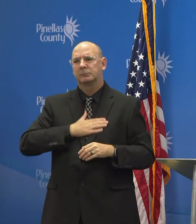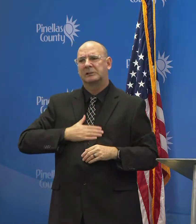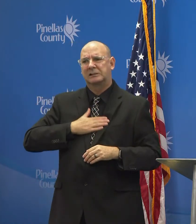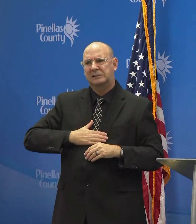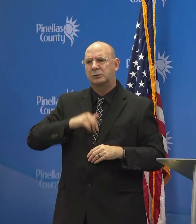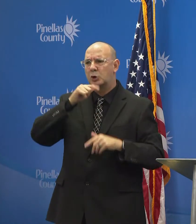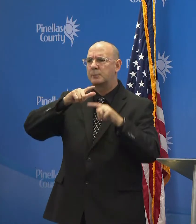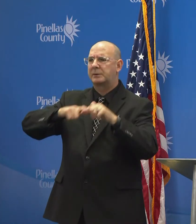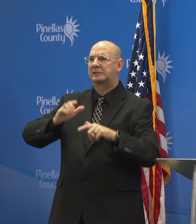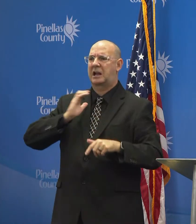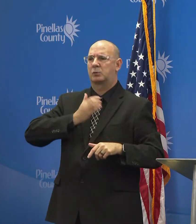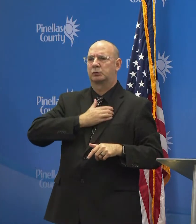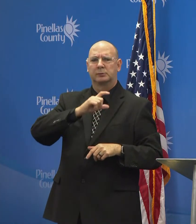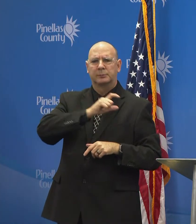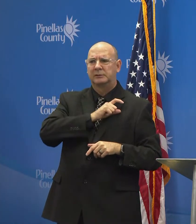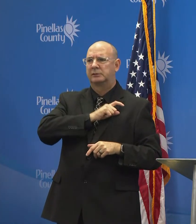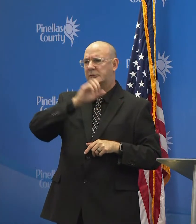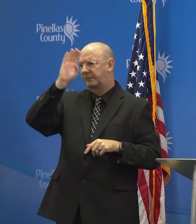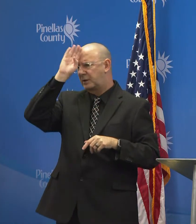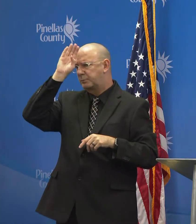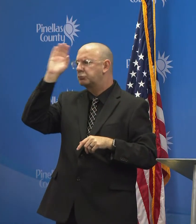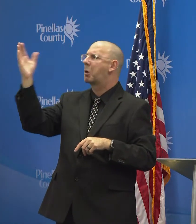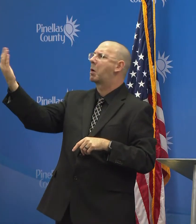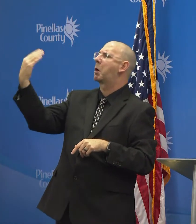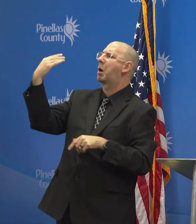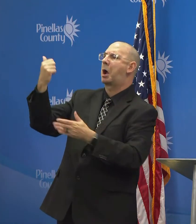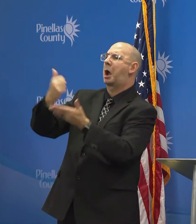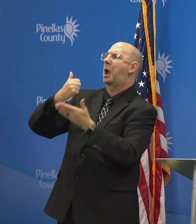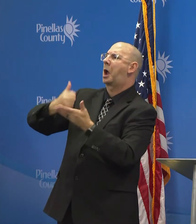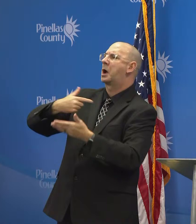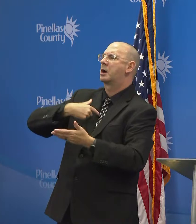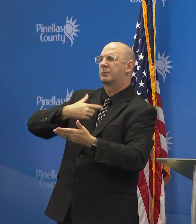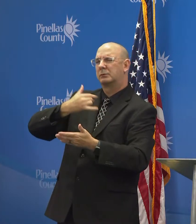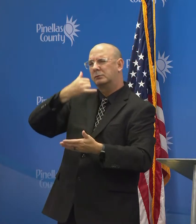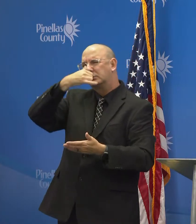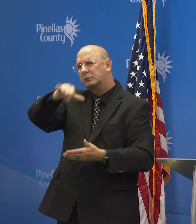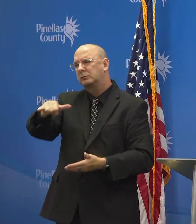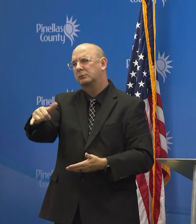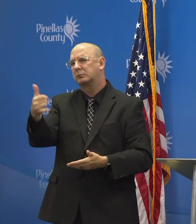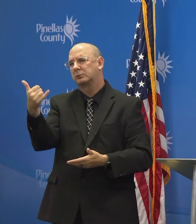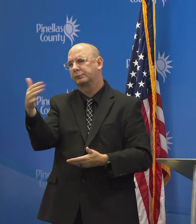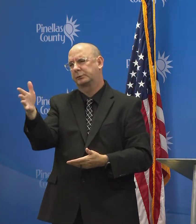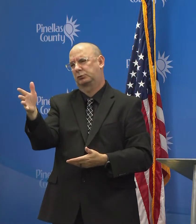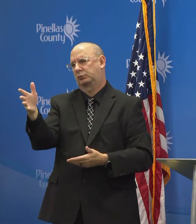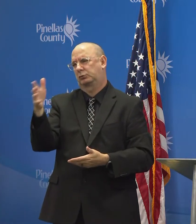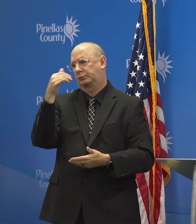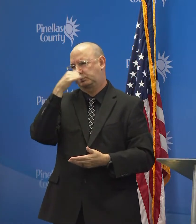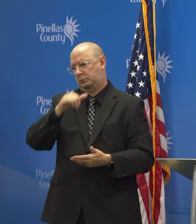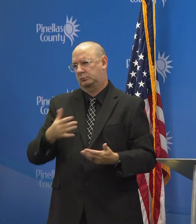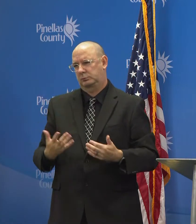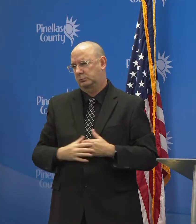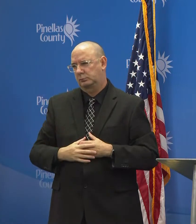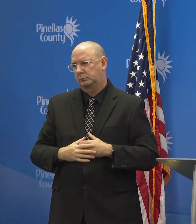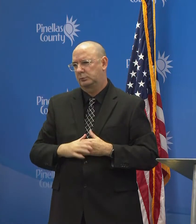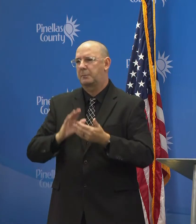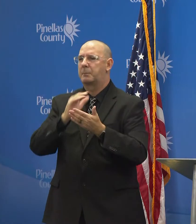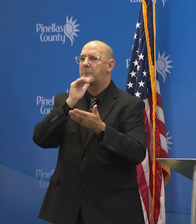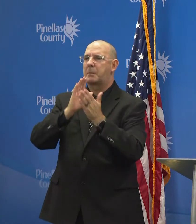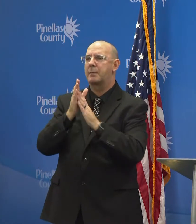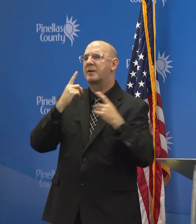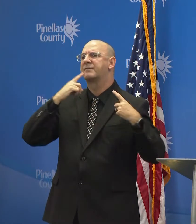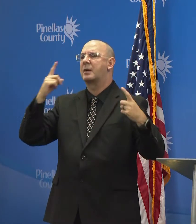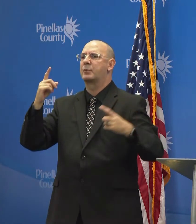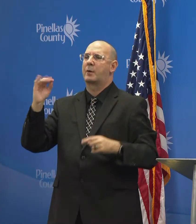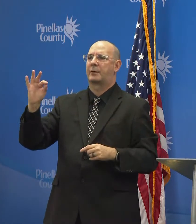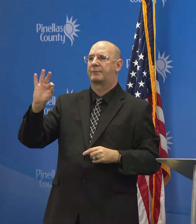with silly behavior. We always see it. Don't be one of those stories. Prepare now, and we